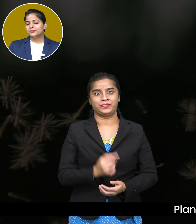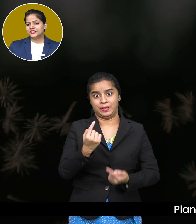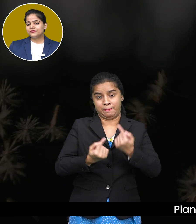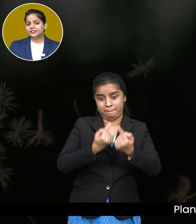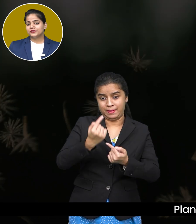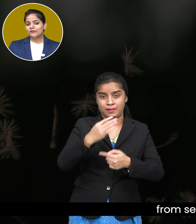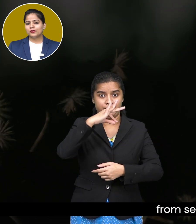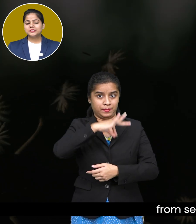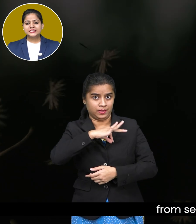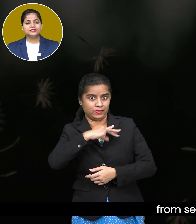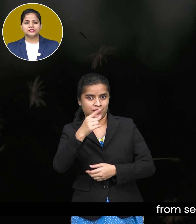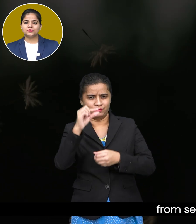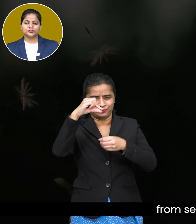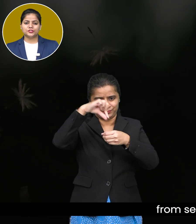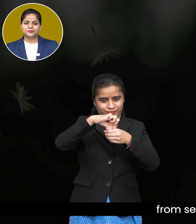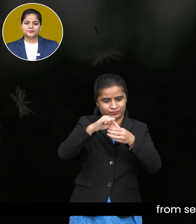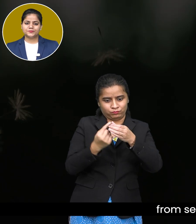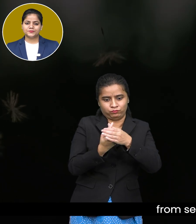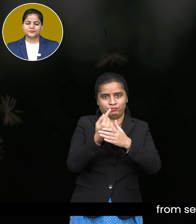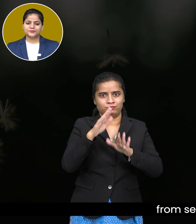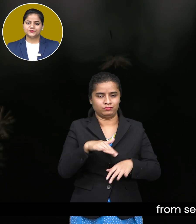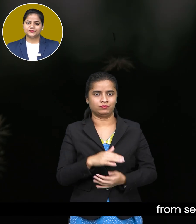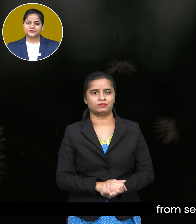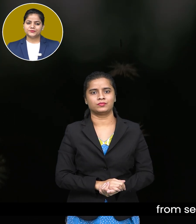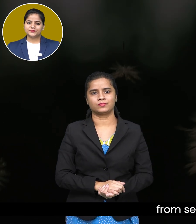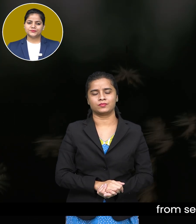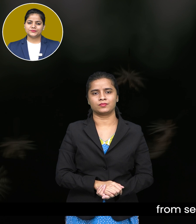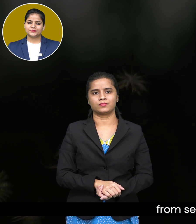Plants benefit from seed dispersal.